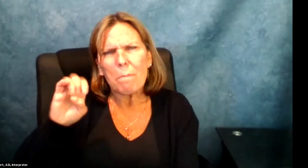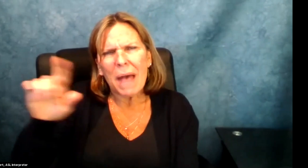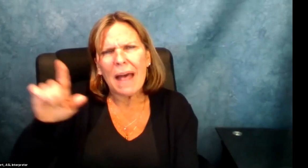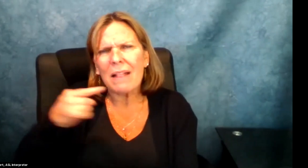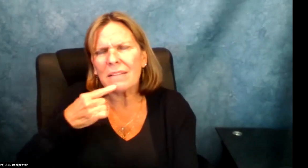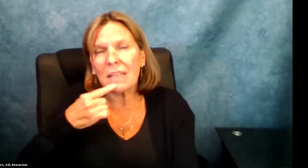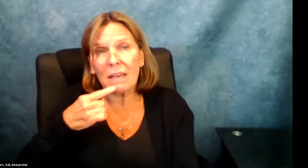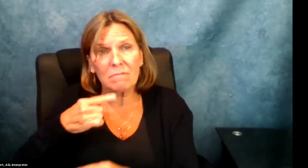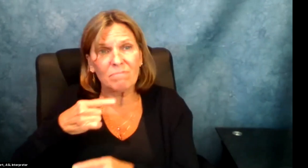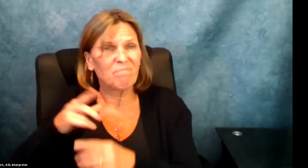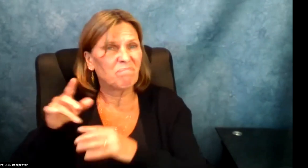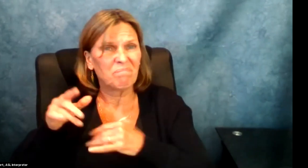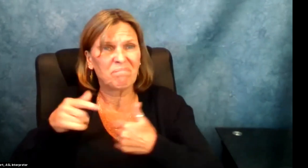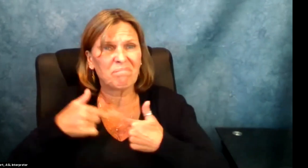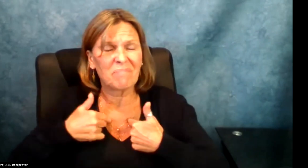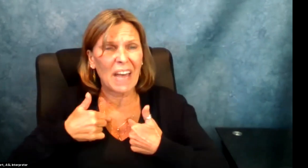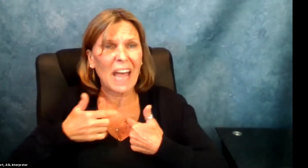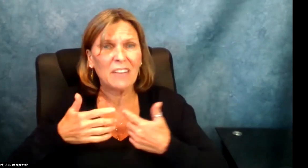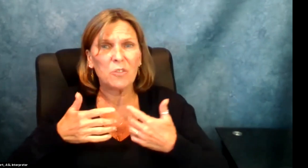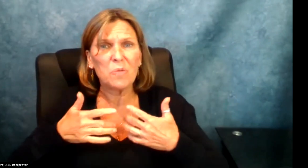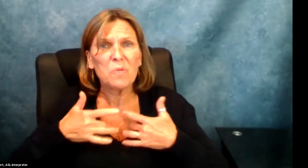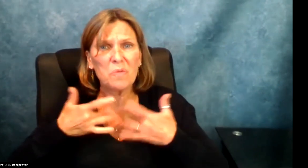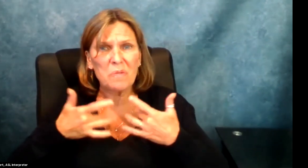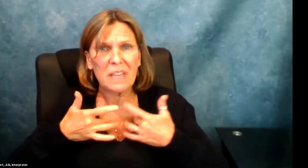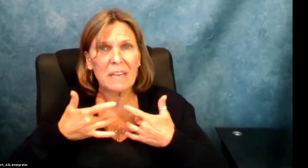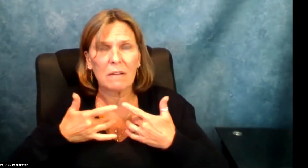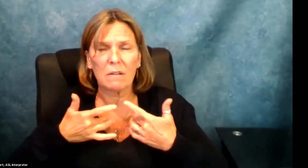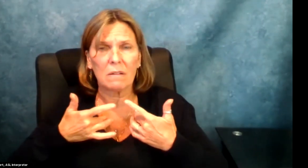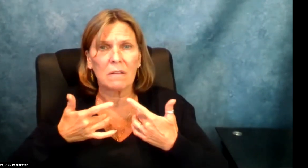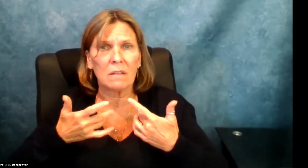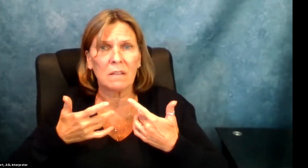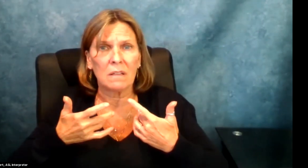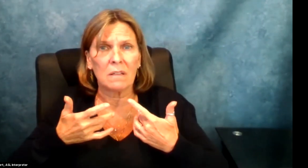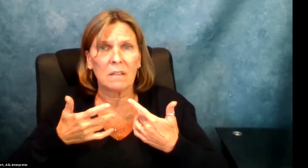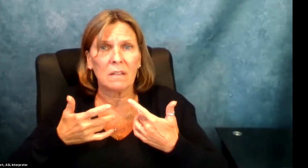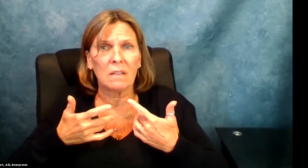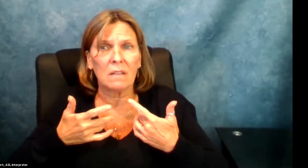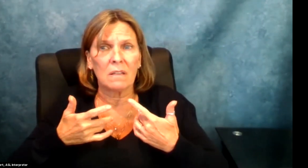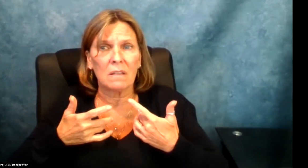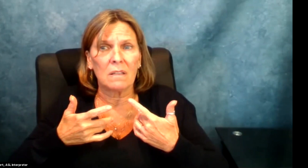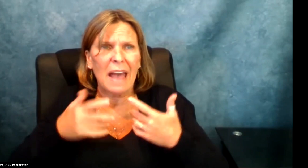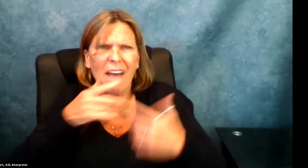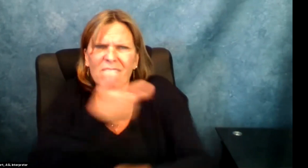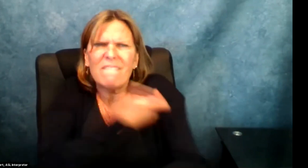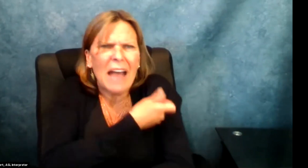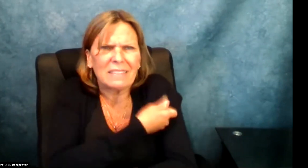monitored closely. There have been very rare but